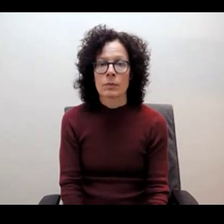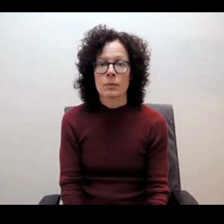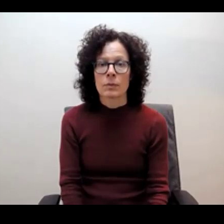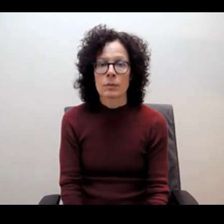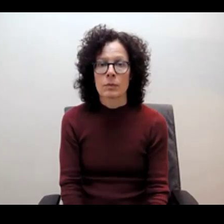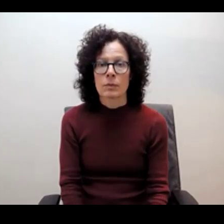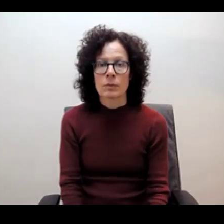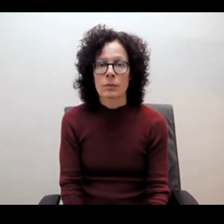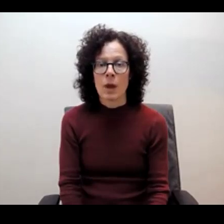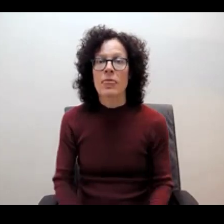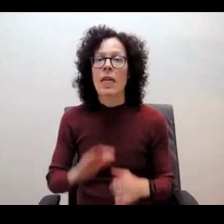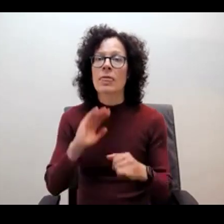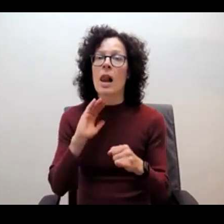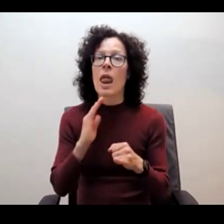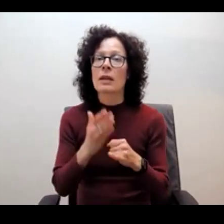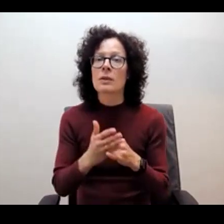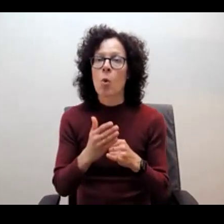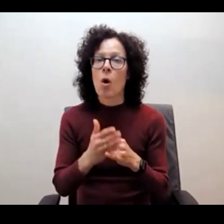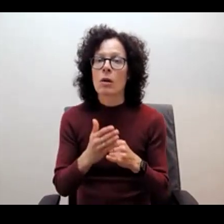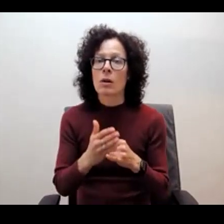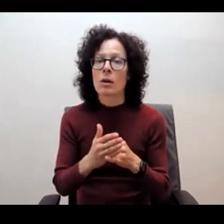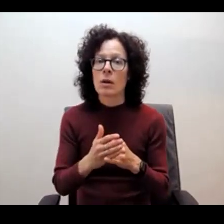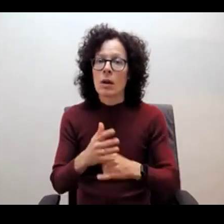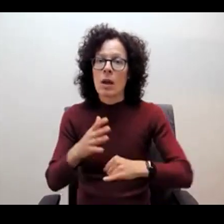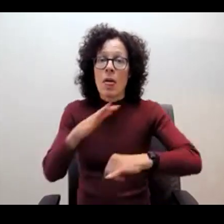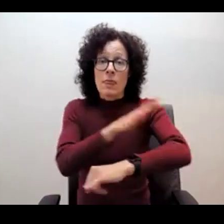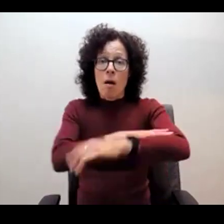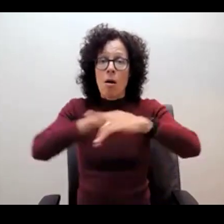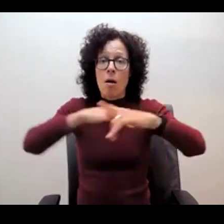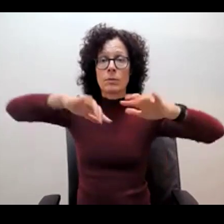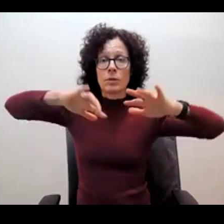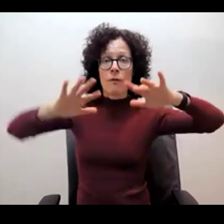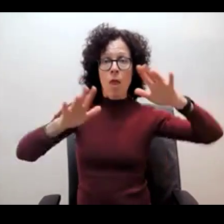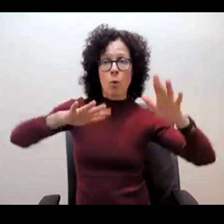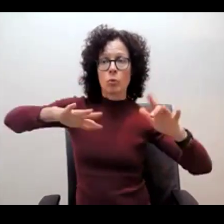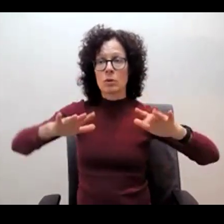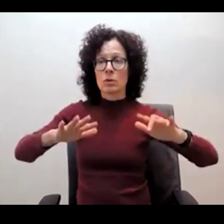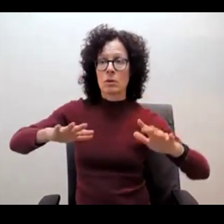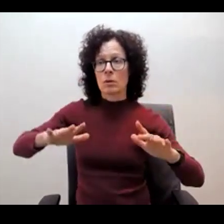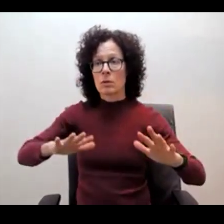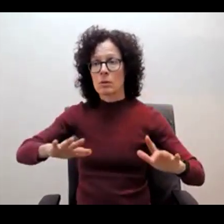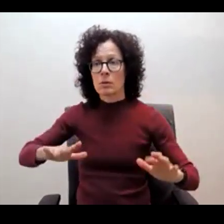Last one, we're gently letting the arms float down.